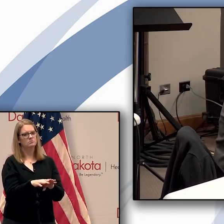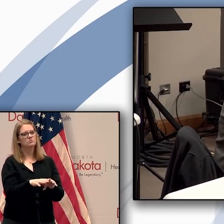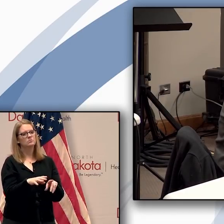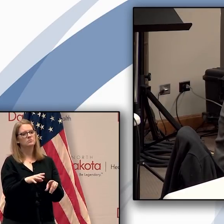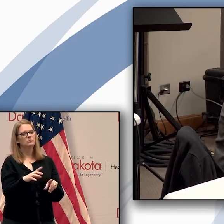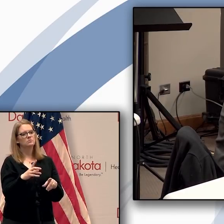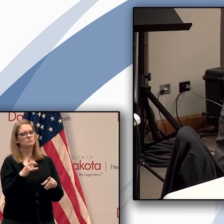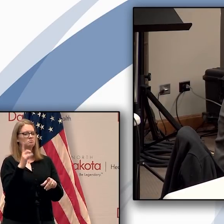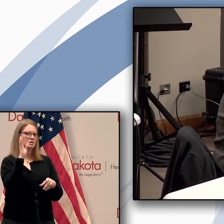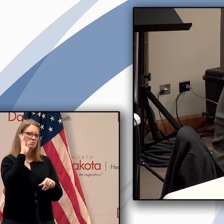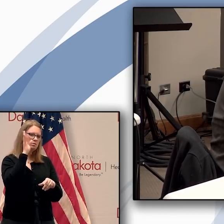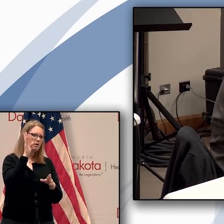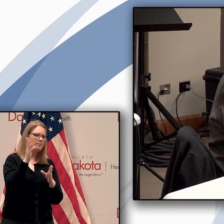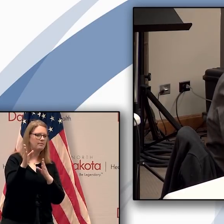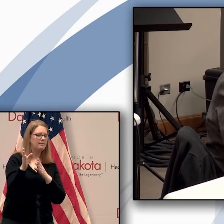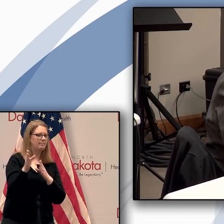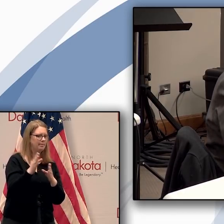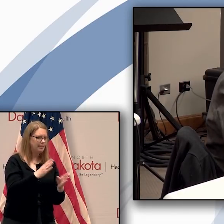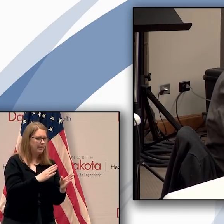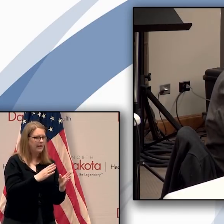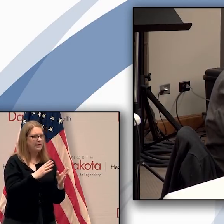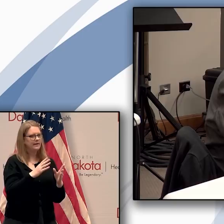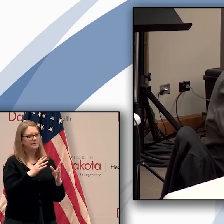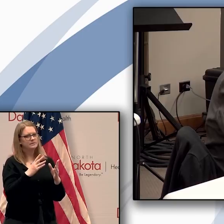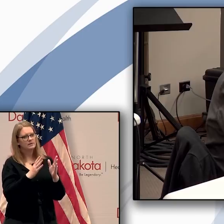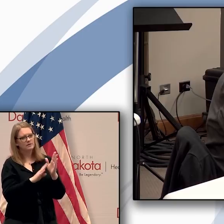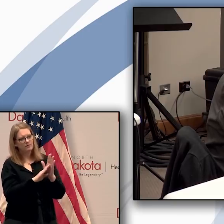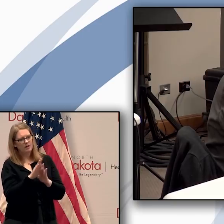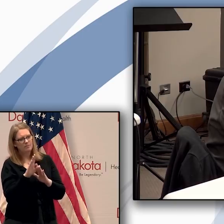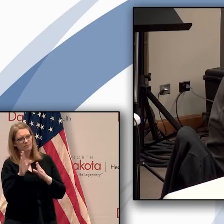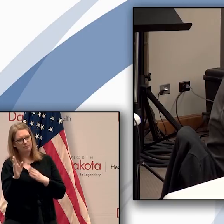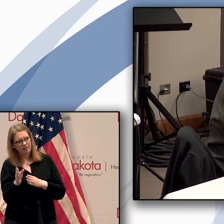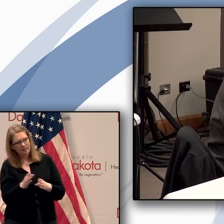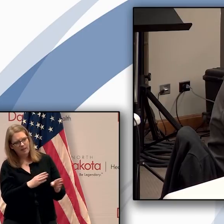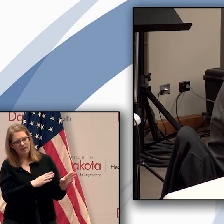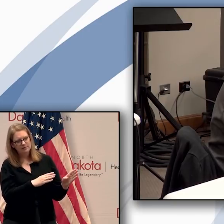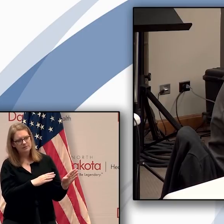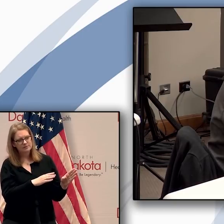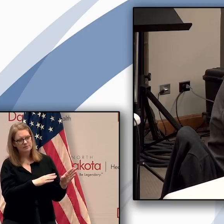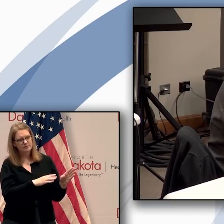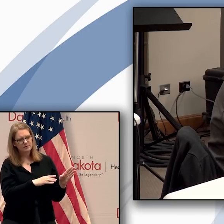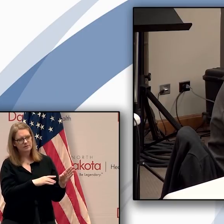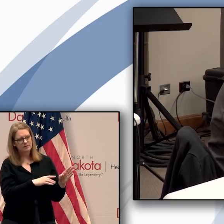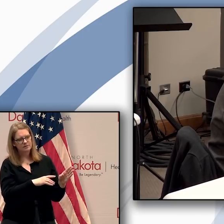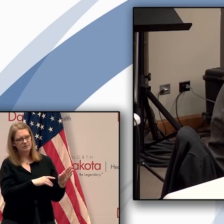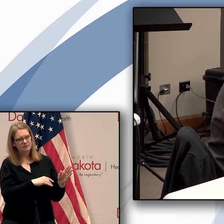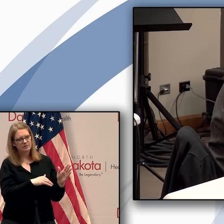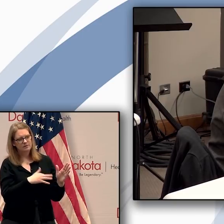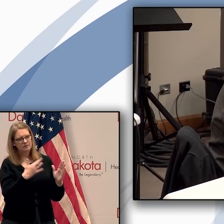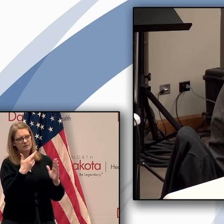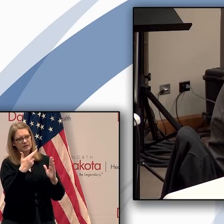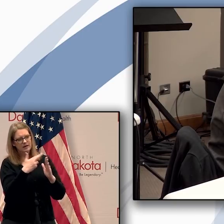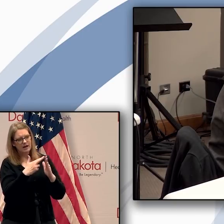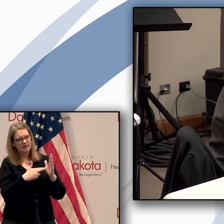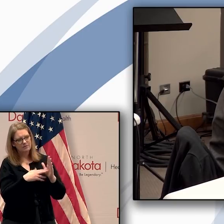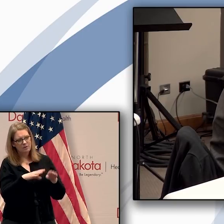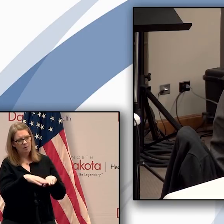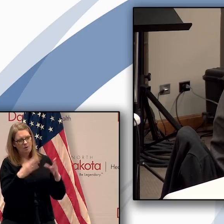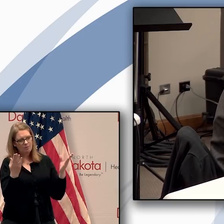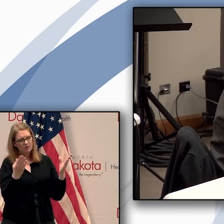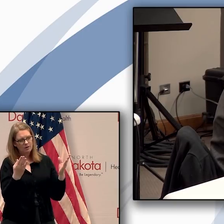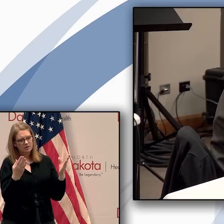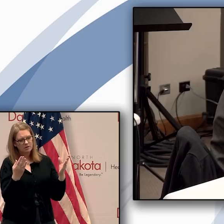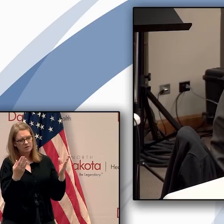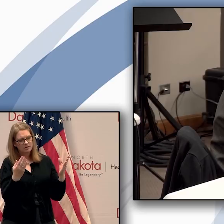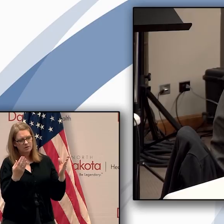you develop plans through the team about their guidelines for reopening, are the guidelines going to have